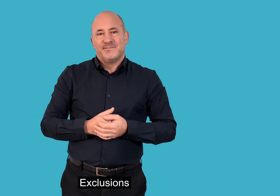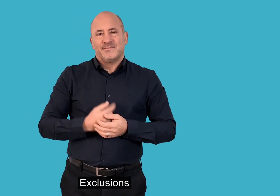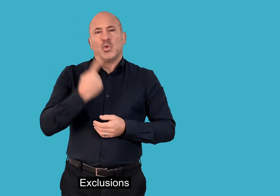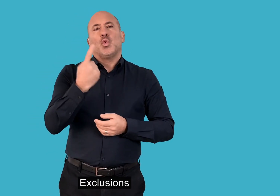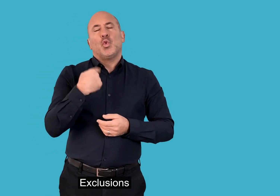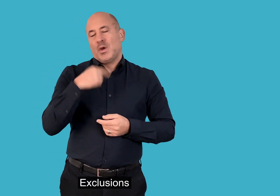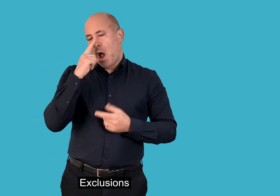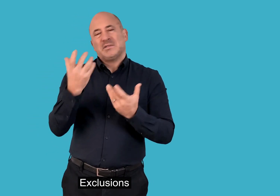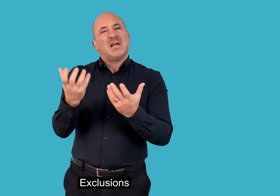Exclusions: